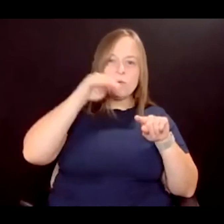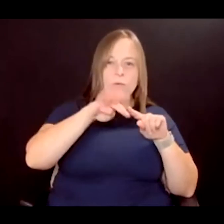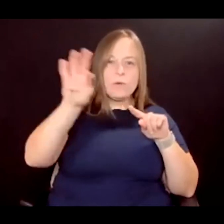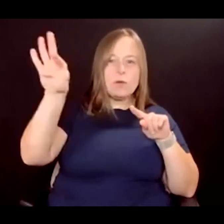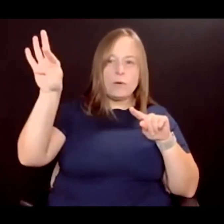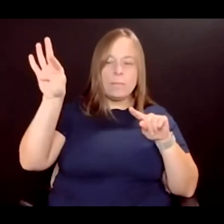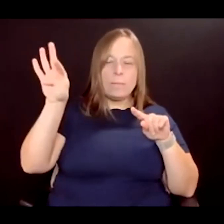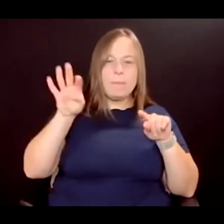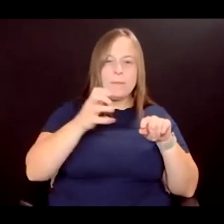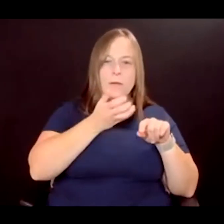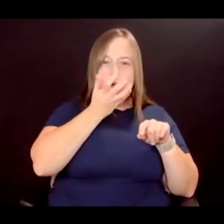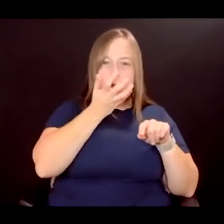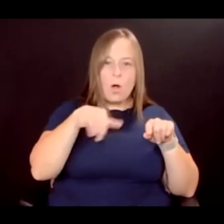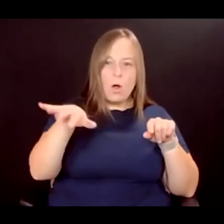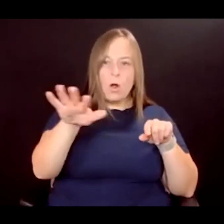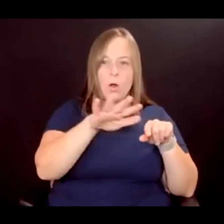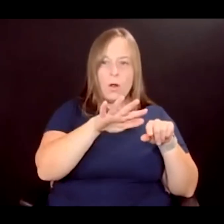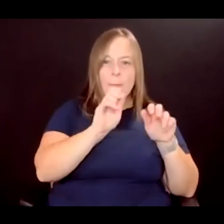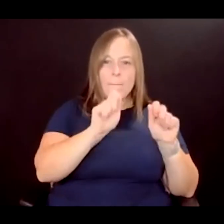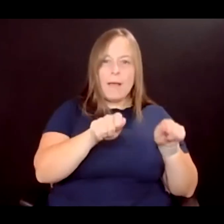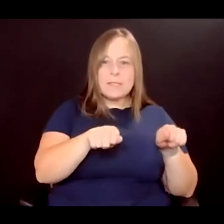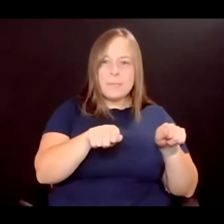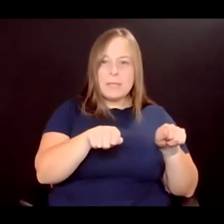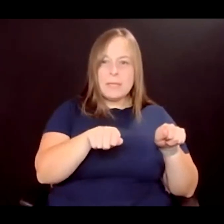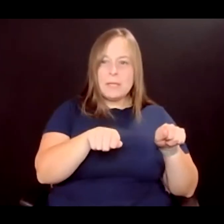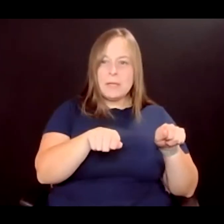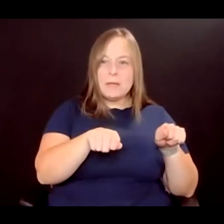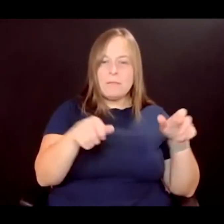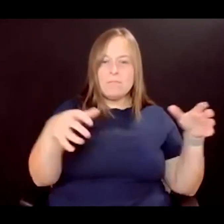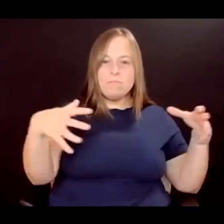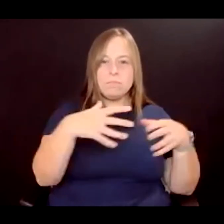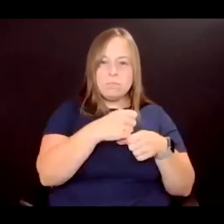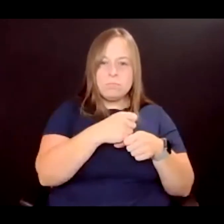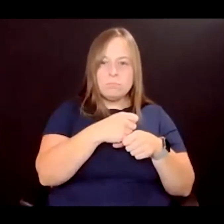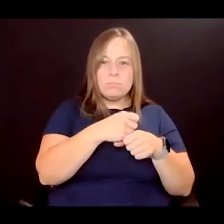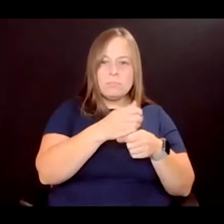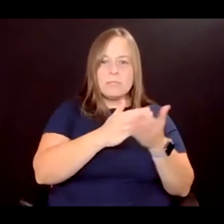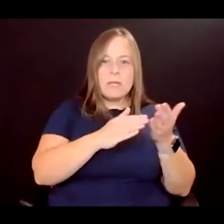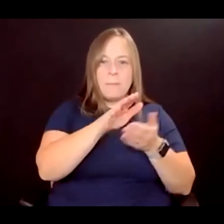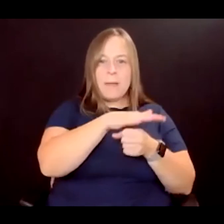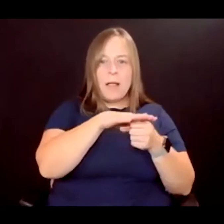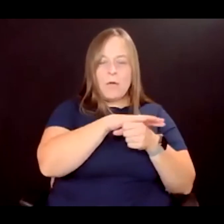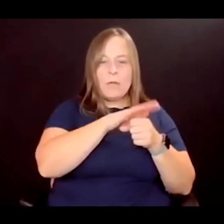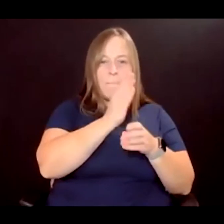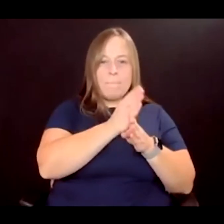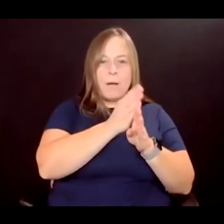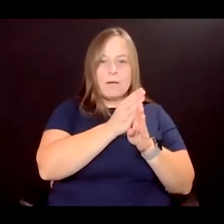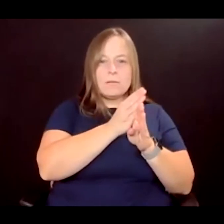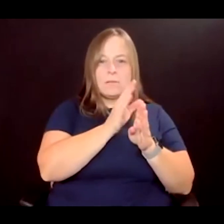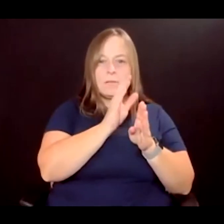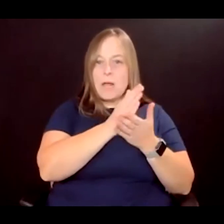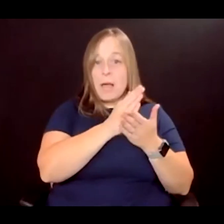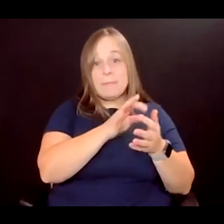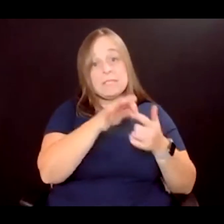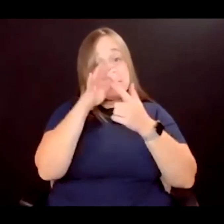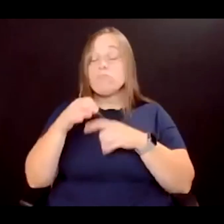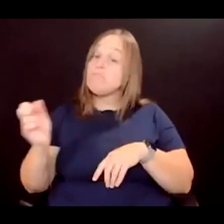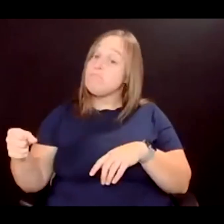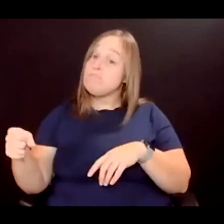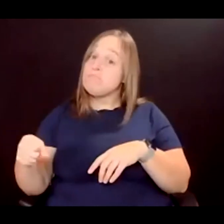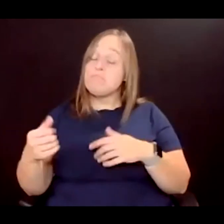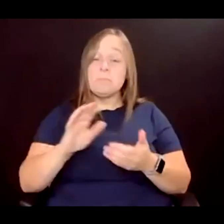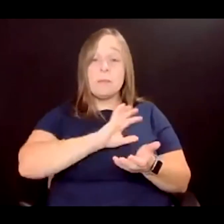happens, I would be that mayor to, because I'd be in constant communication with everybody. See, can we just have when those big snowstorms do Mhm. come in, can we just have a little